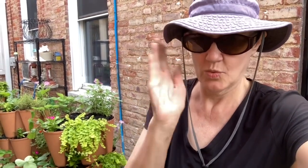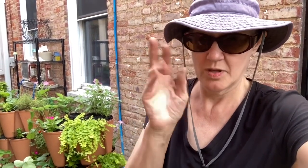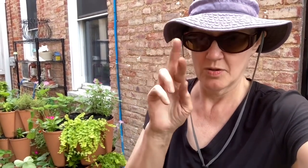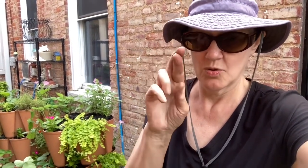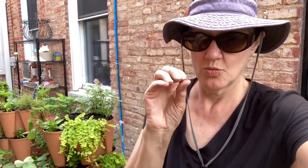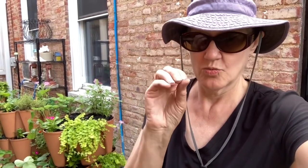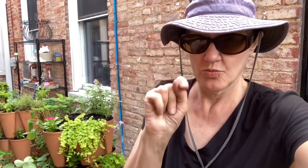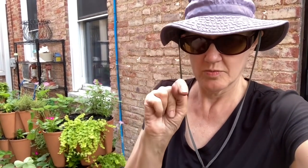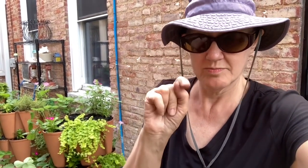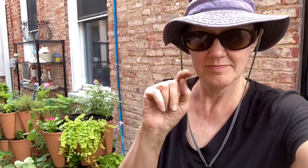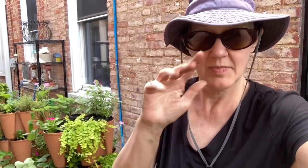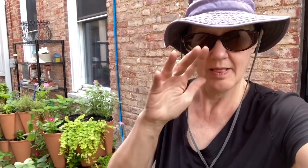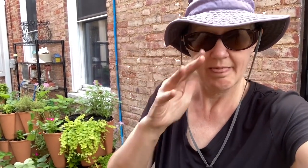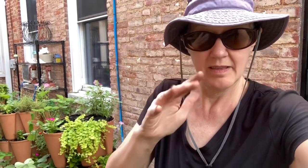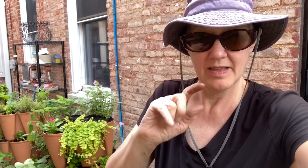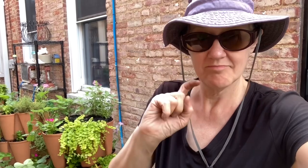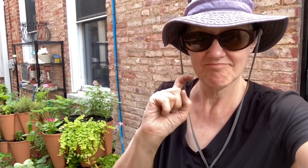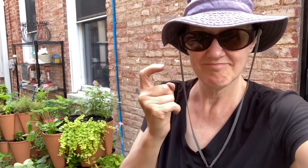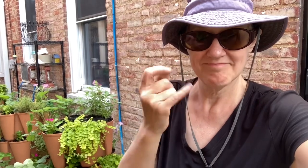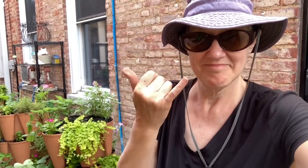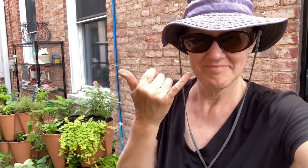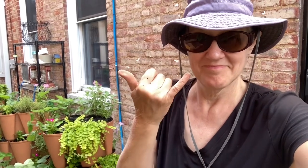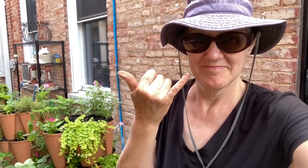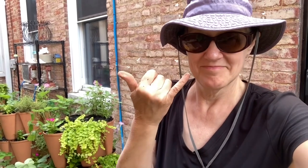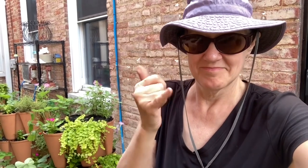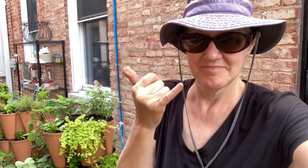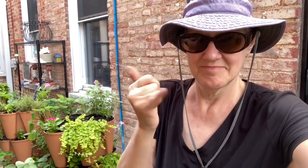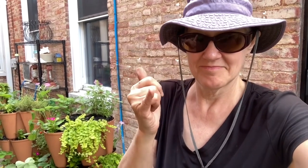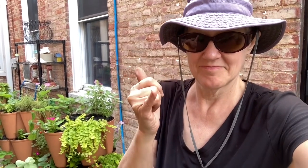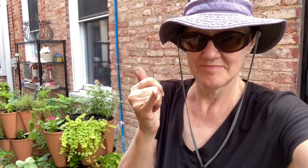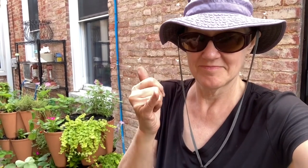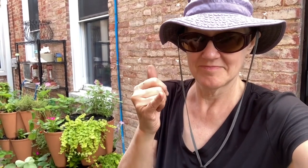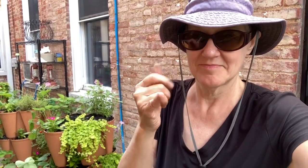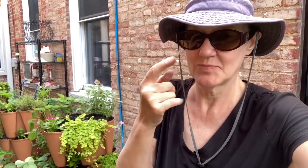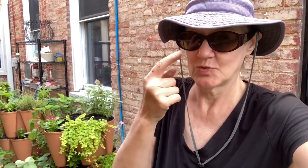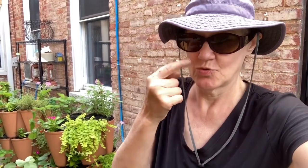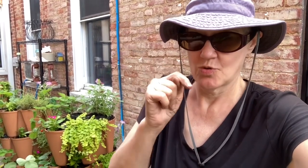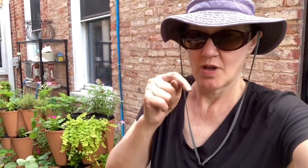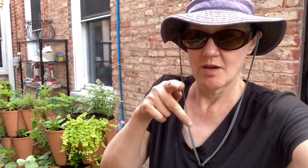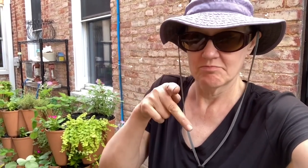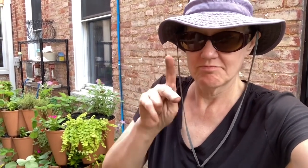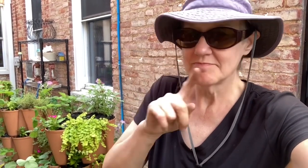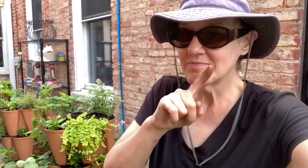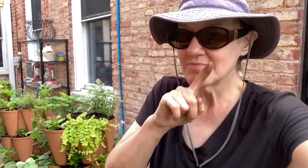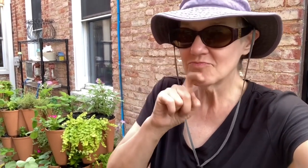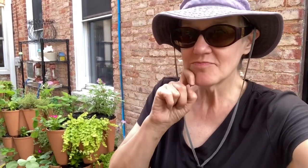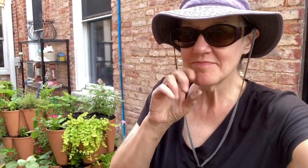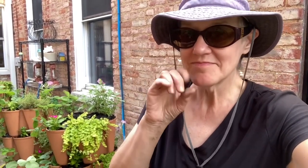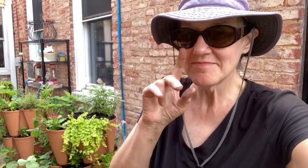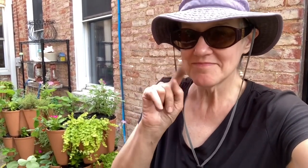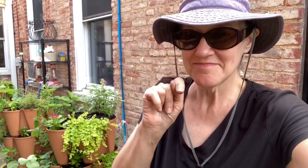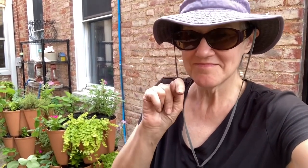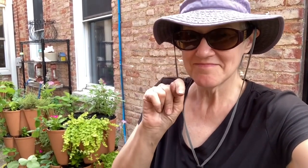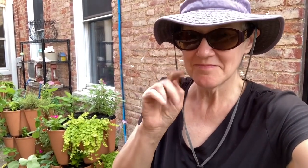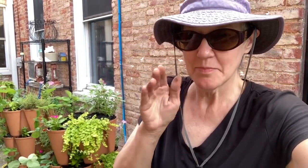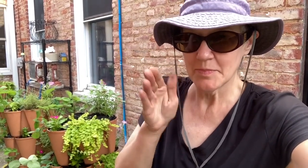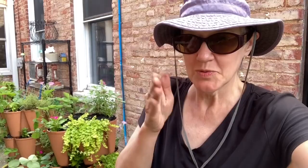stay moist. Their roots will rot and their leaves will turn yellow. So try to let them dry